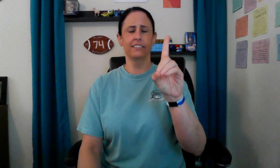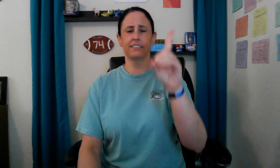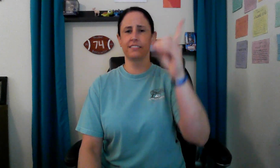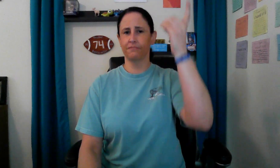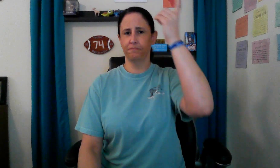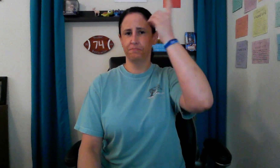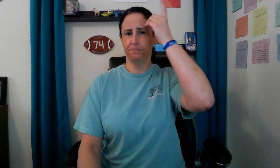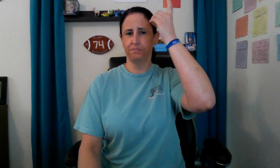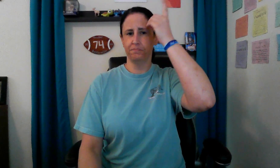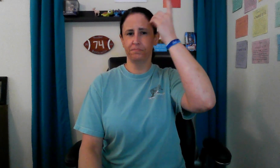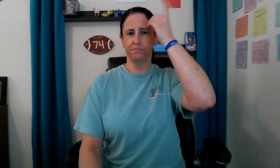Dallas,